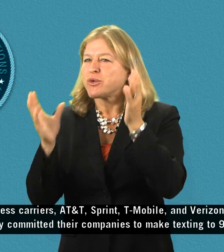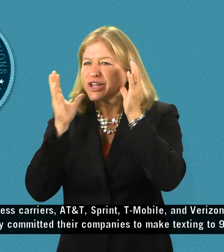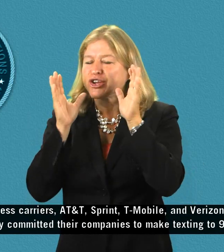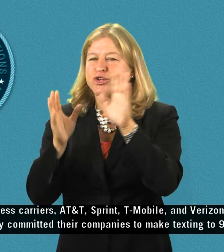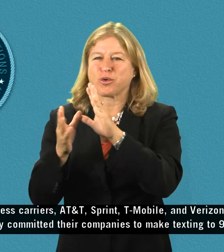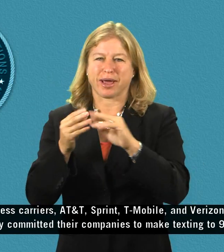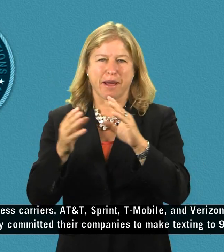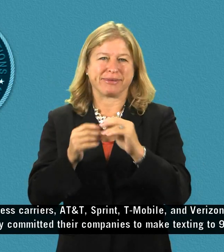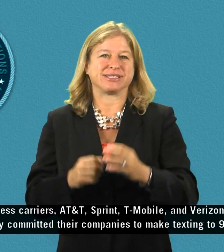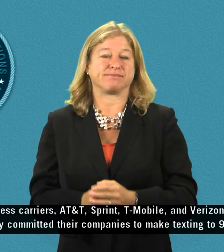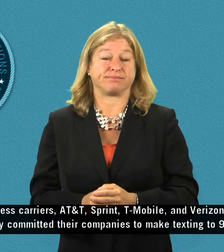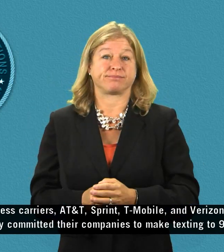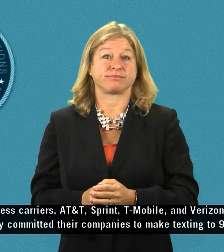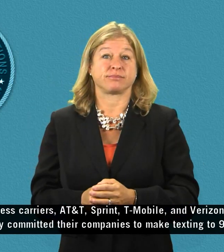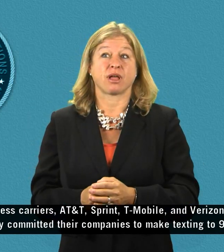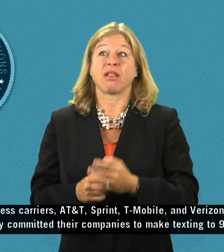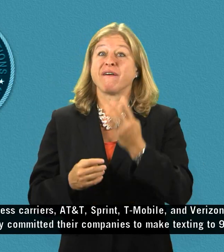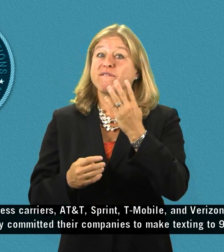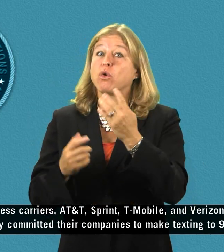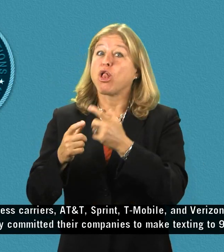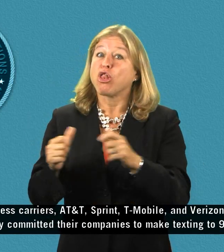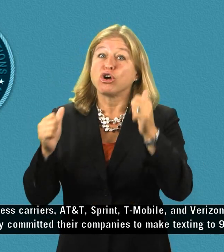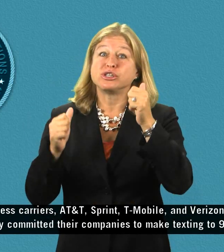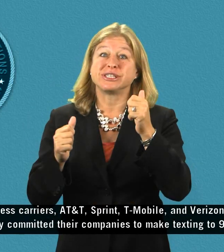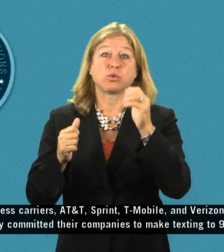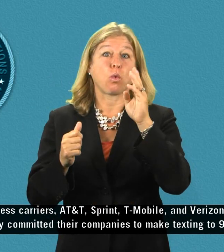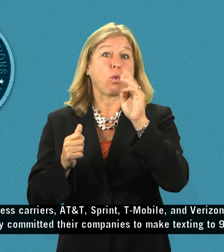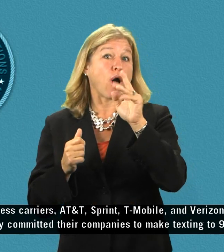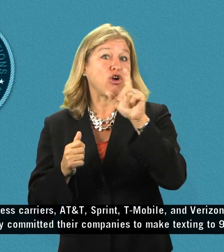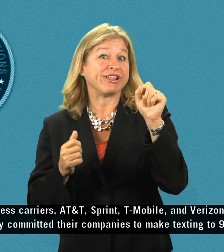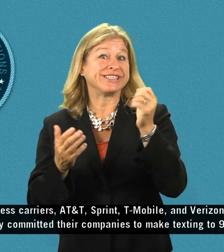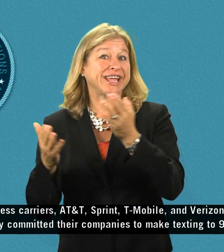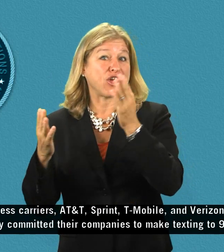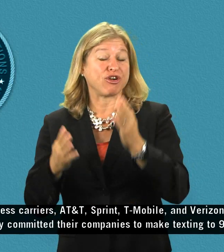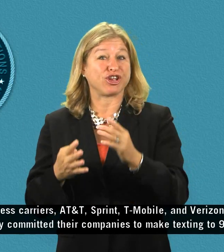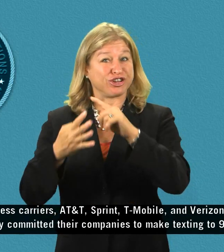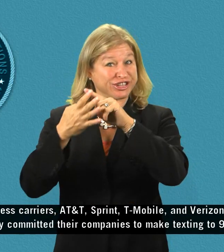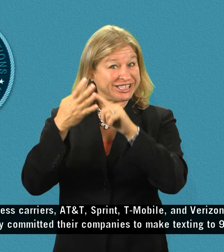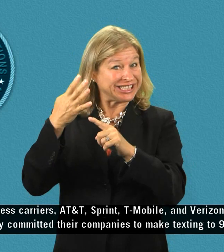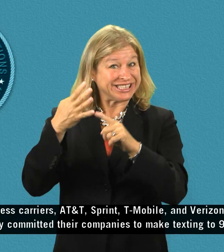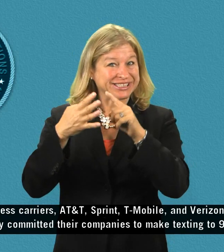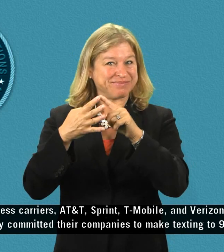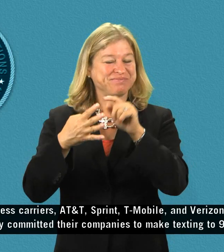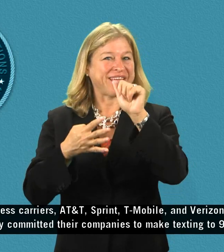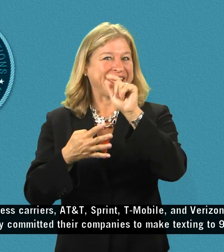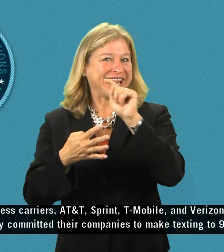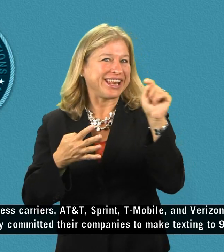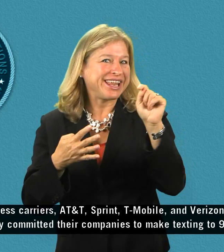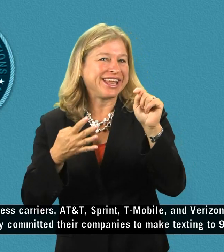The four largest wireless carriers, AT&T,